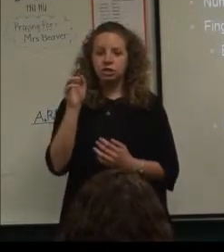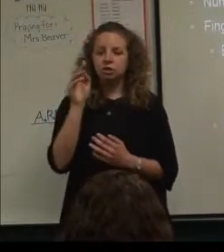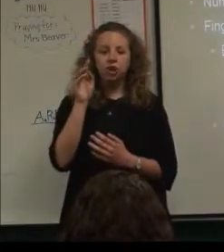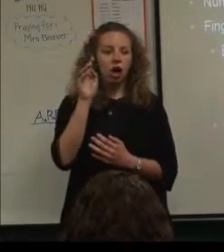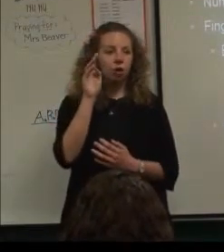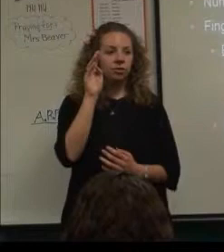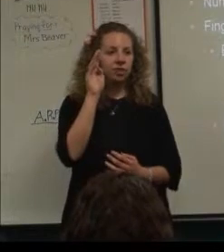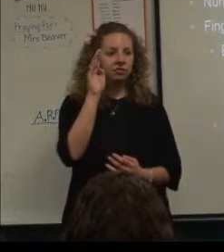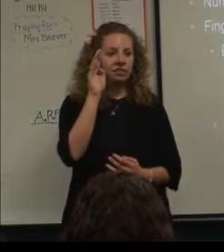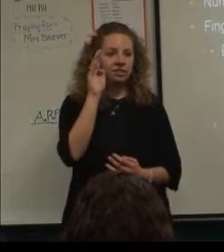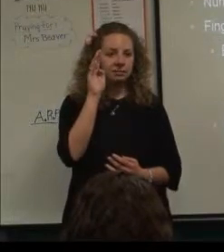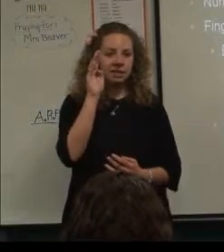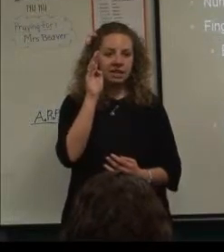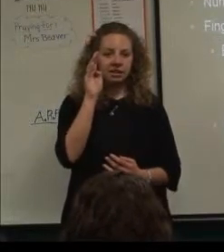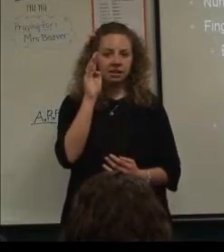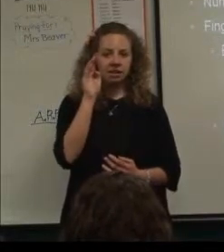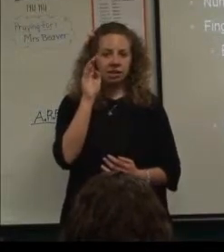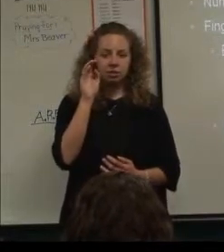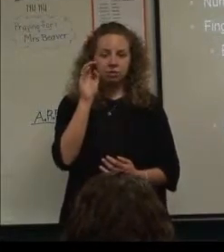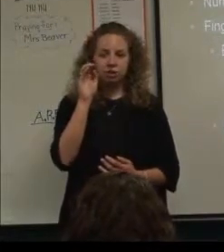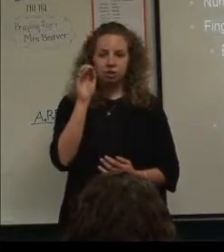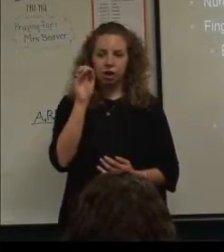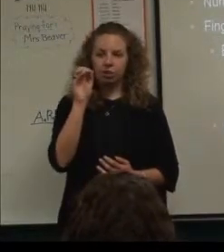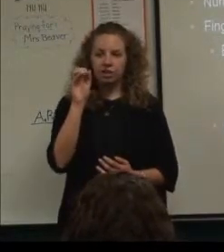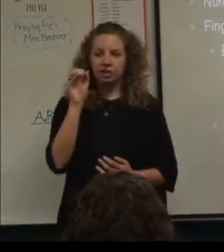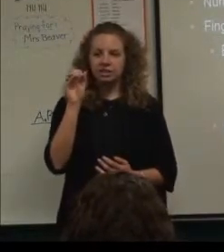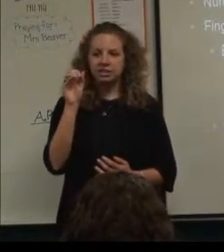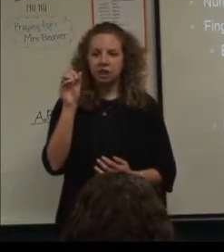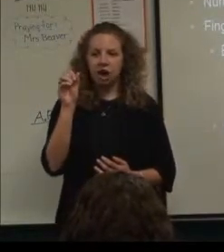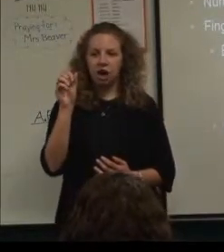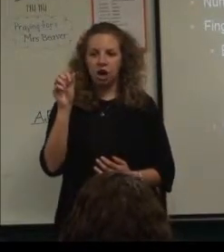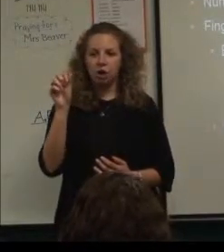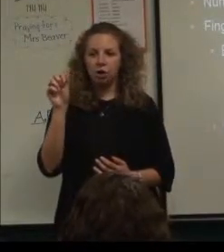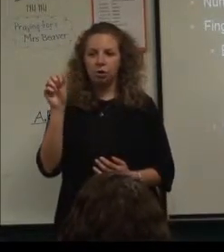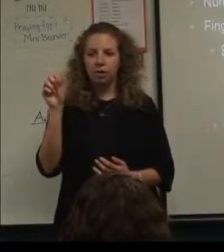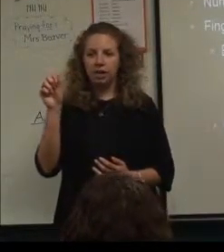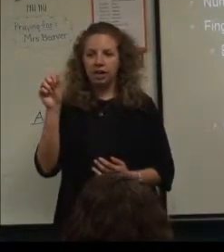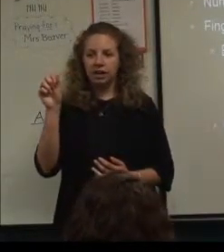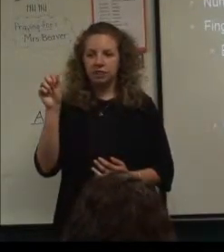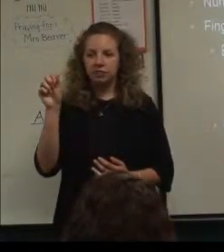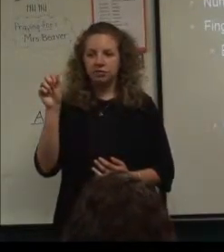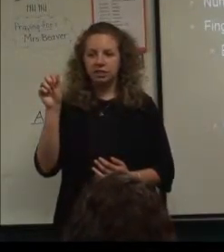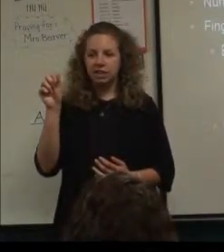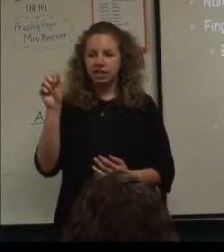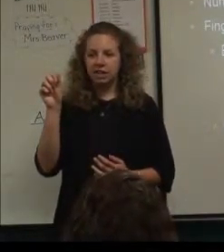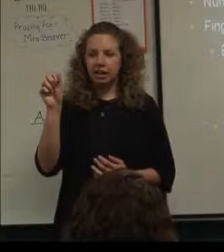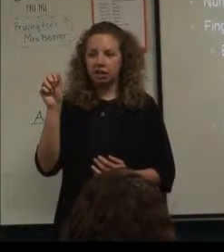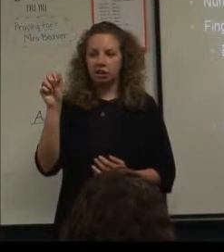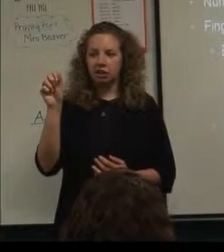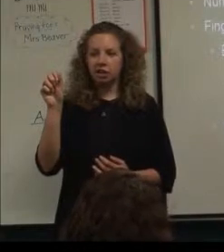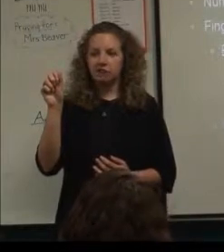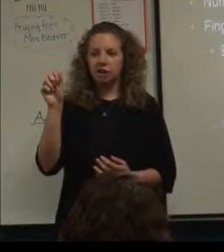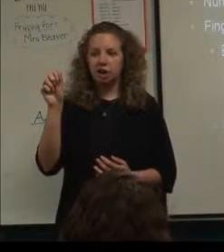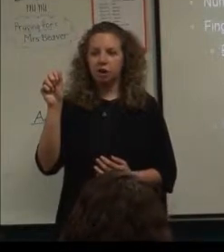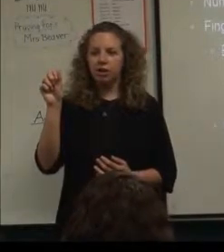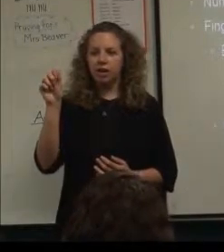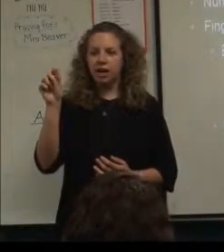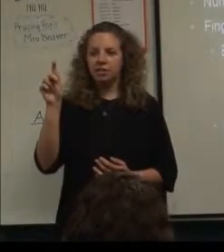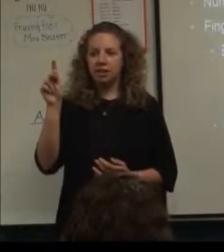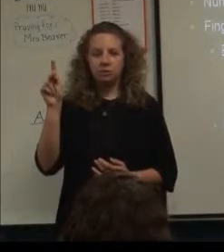still know that this is a B. You still know that this is an O. And I moved it there and it held it long enough for an O. And then I went